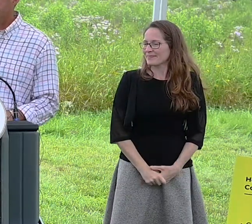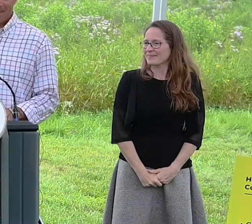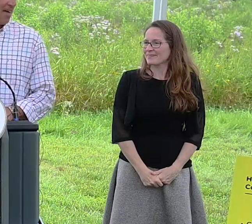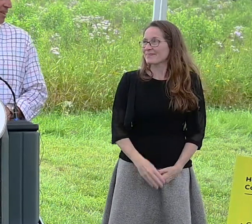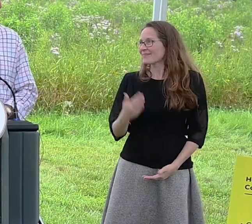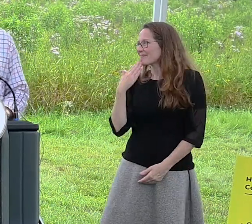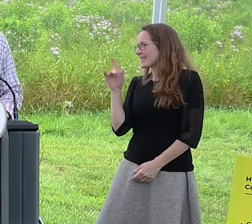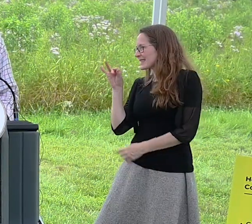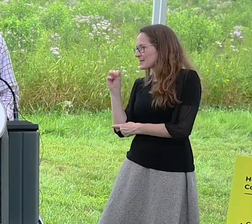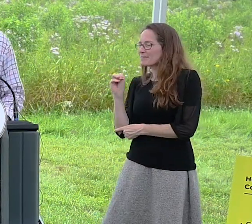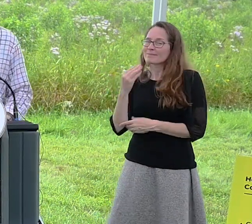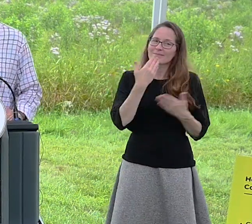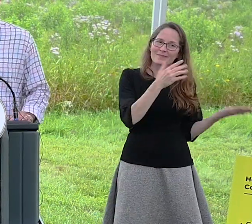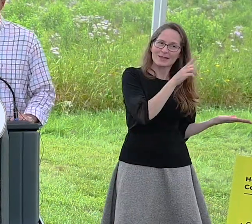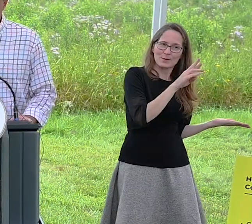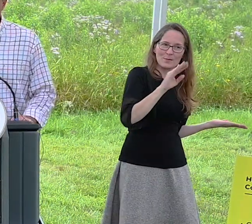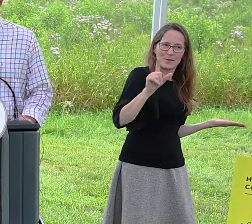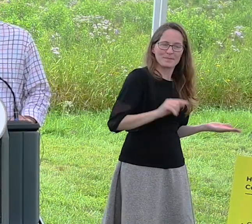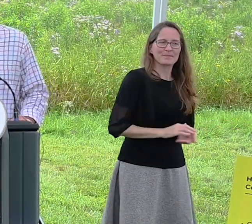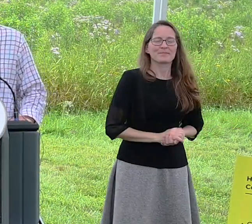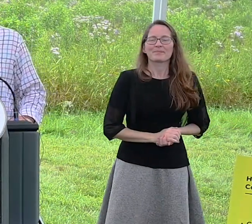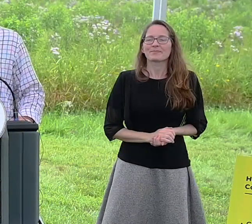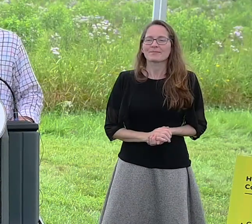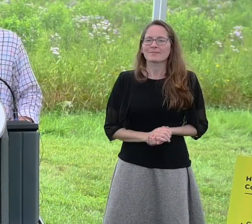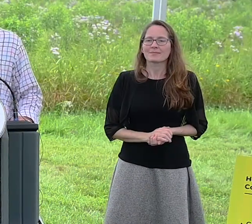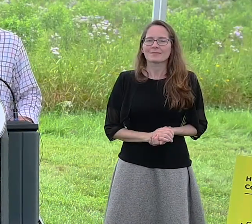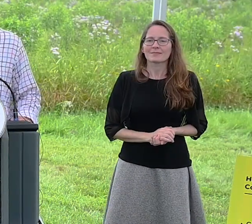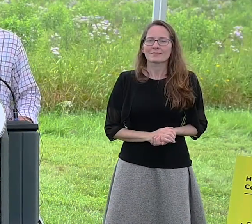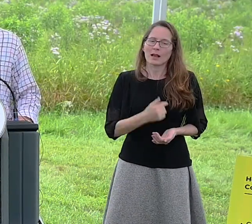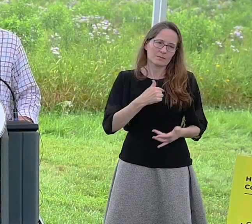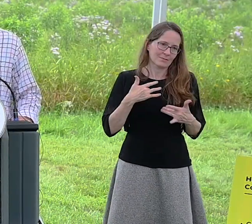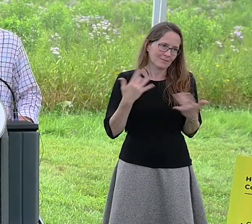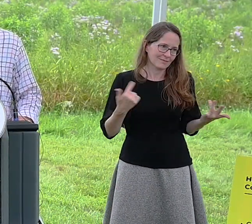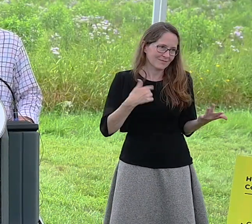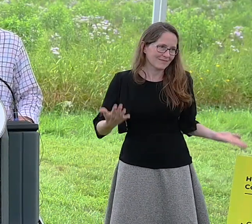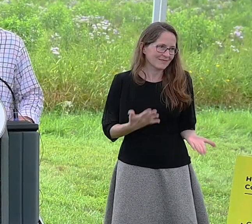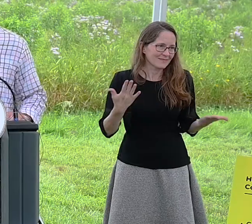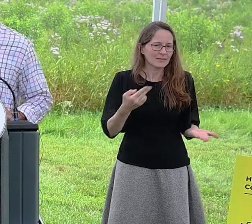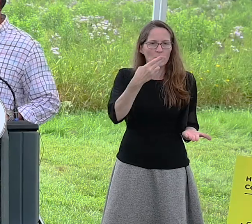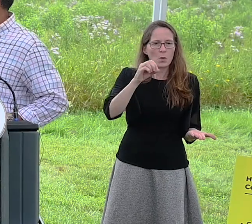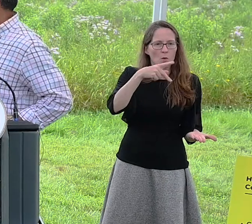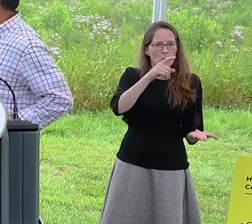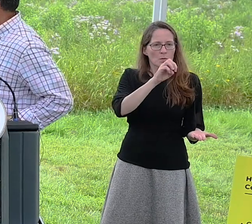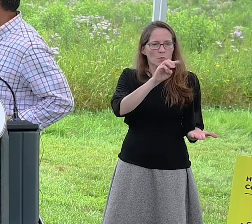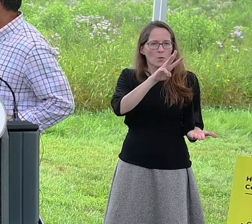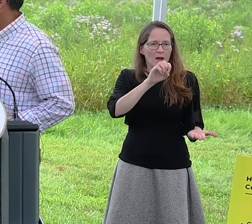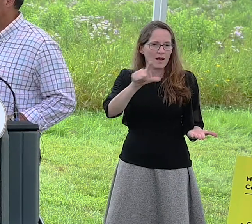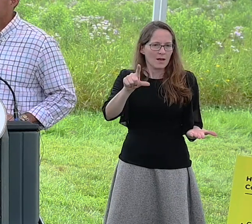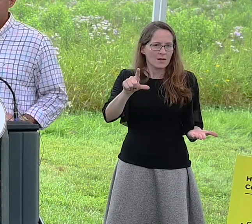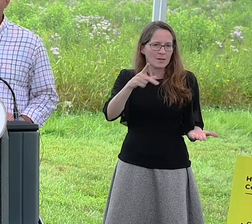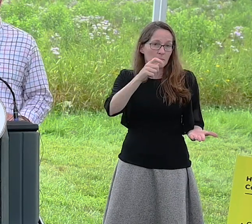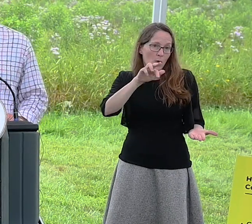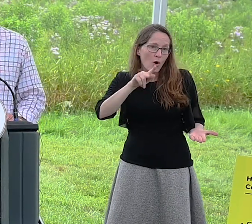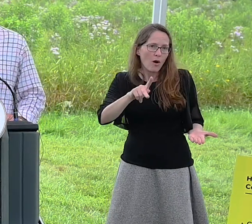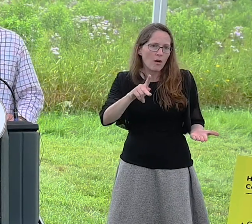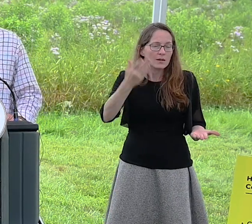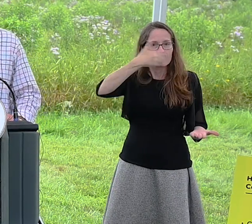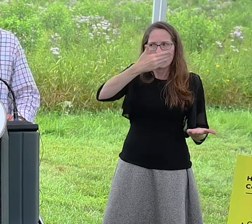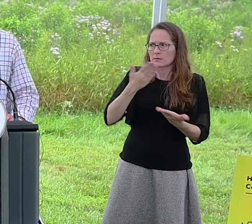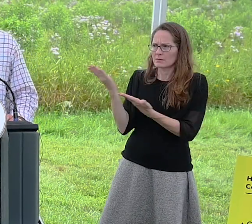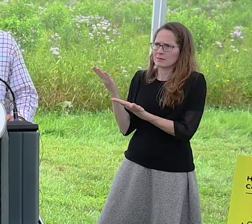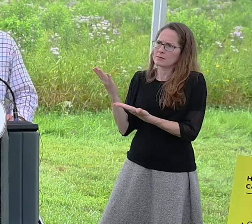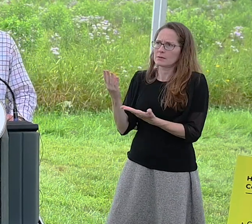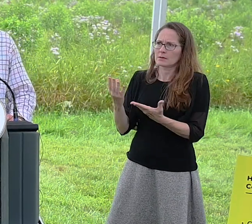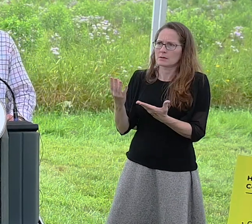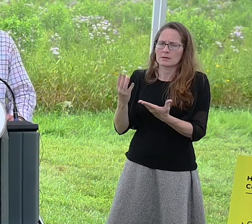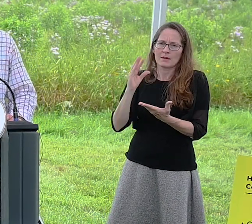Thanks, Tim. Thanks, Dr. Ball. Well, I'm thrilled to be here today at Hopewell Park in front of this vibrant flower garden, which I think Mother Nature has been